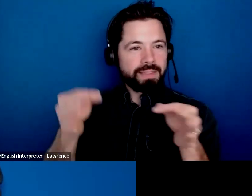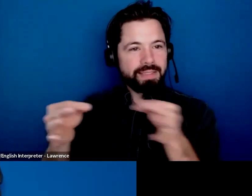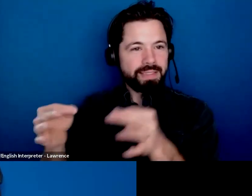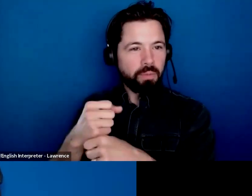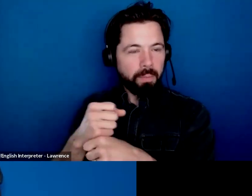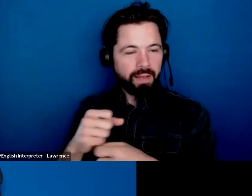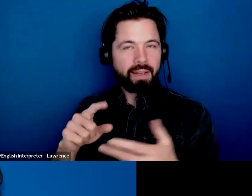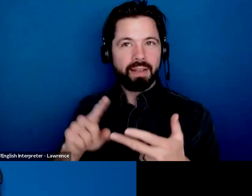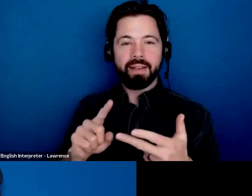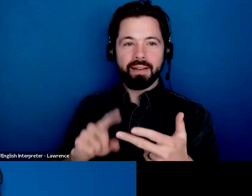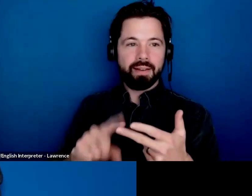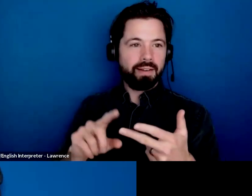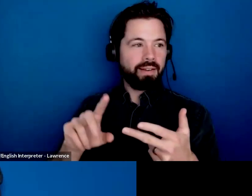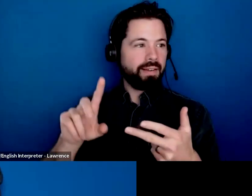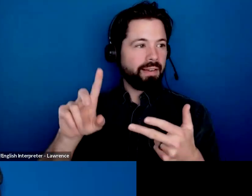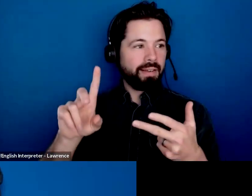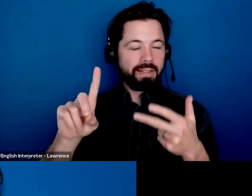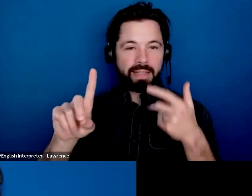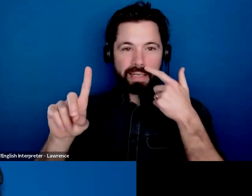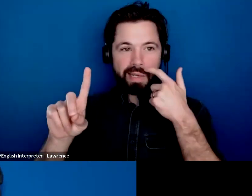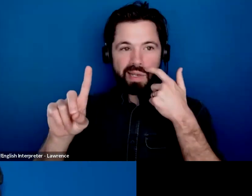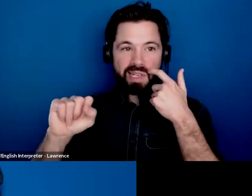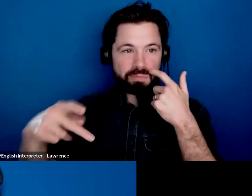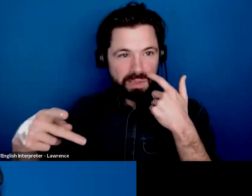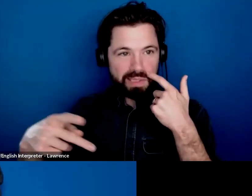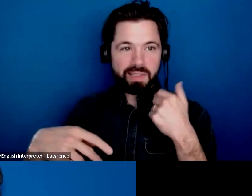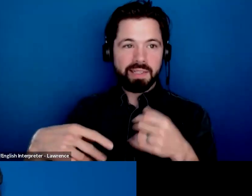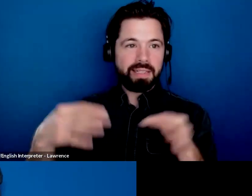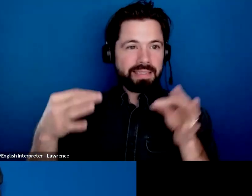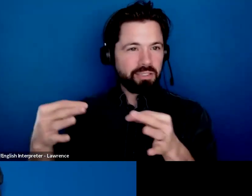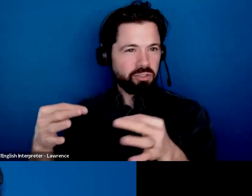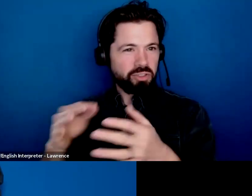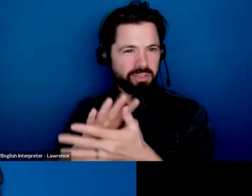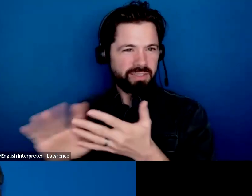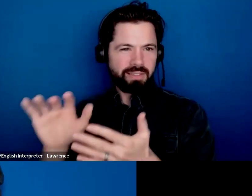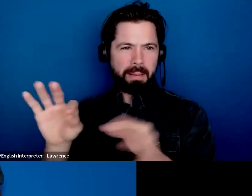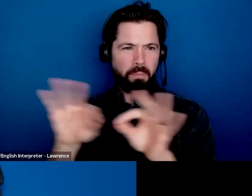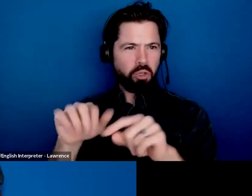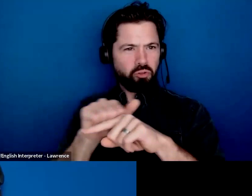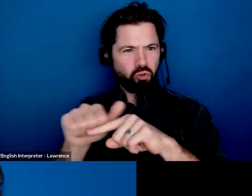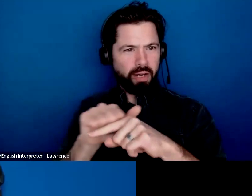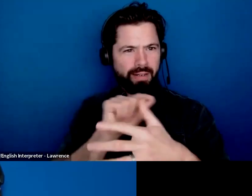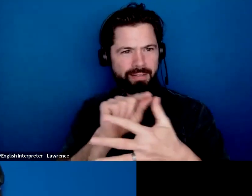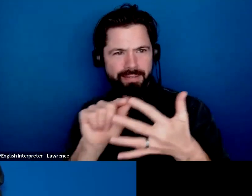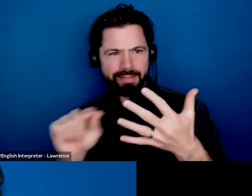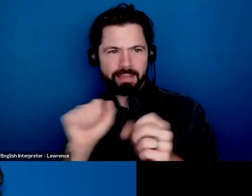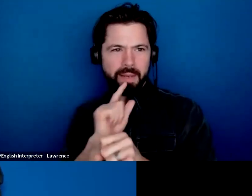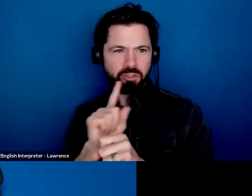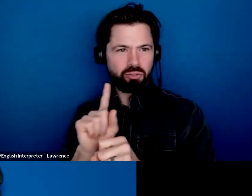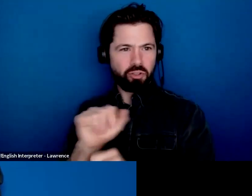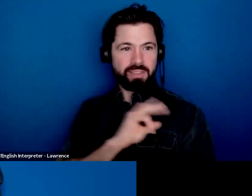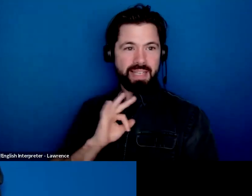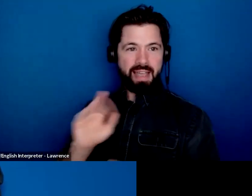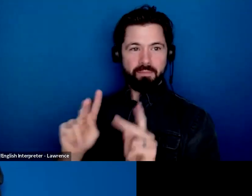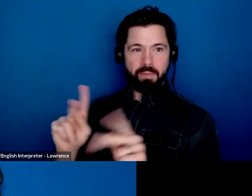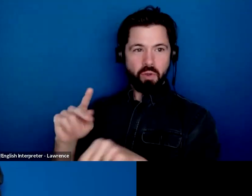DSPs, and HCBS final rule. Like these are all very important trainings that we want to ensure that staff are able to get. And